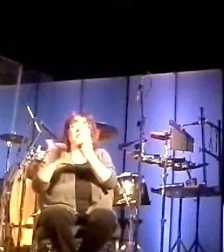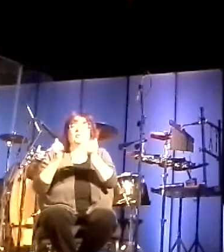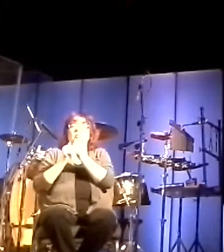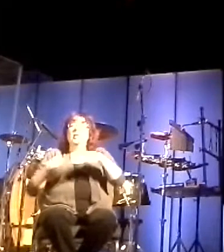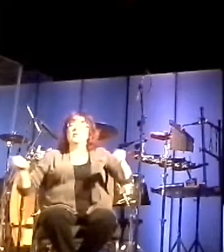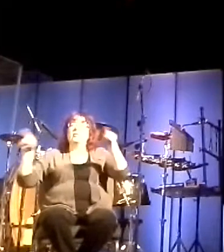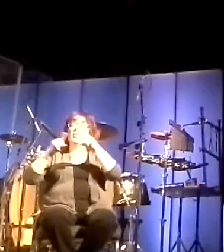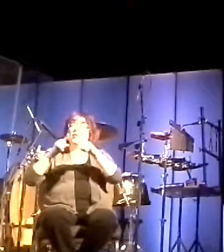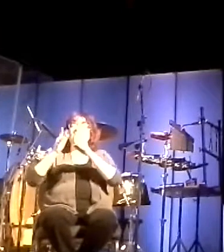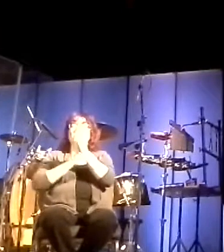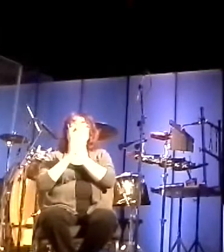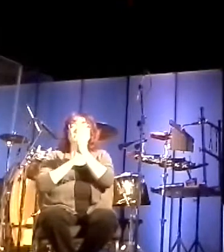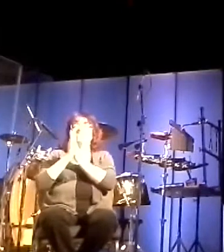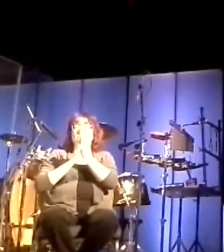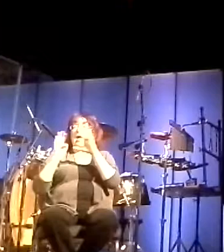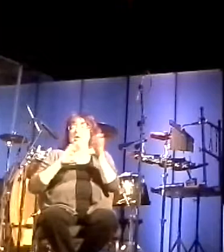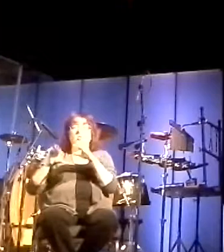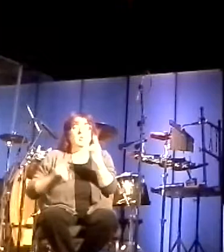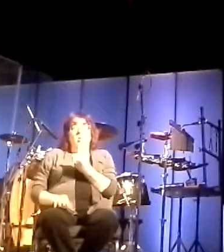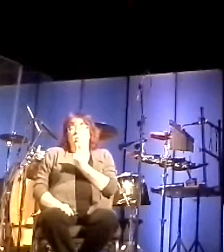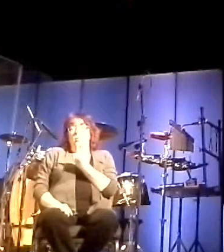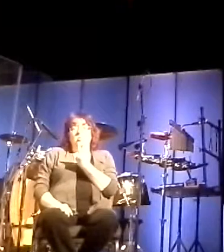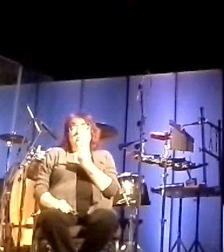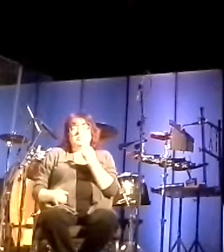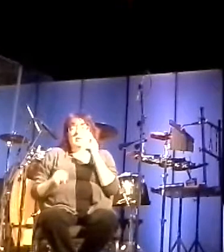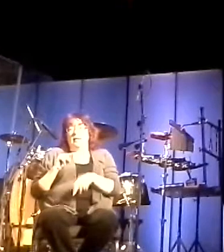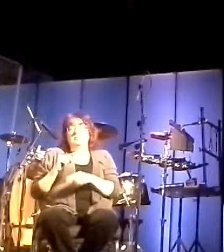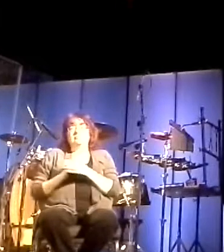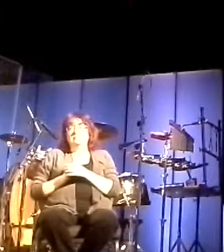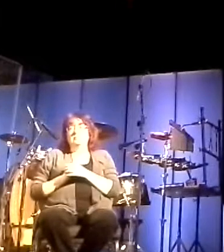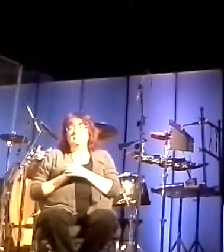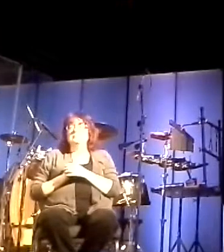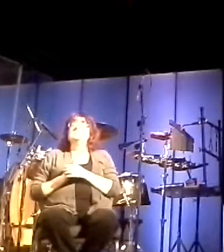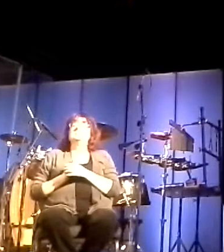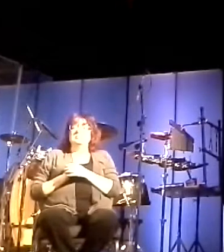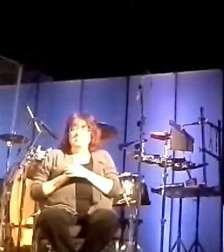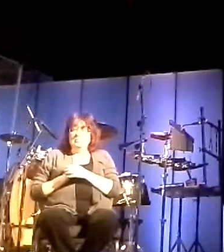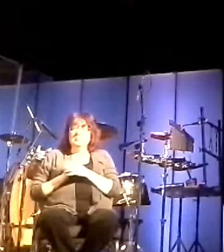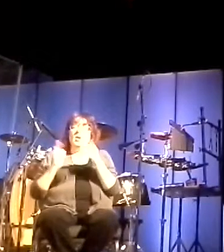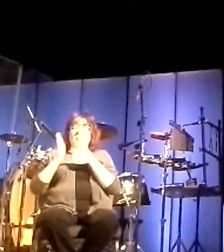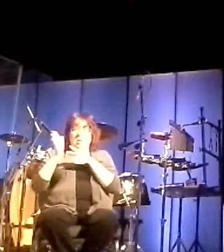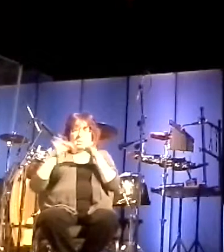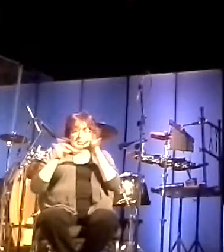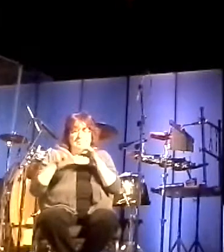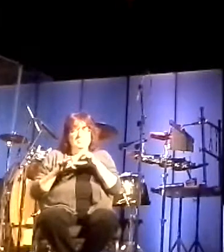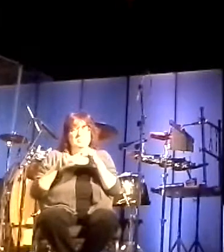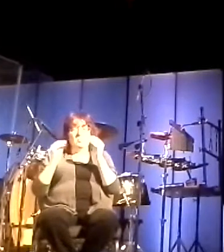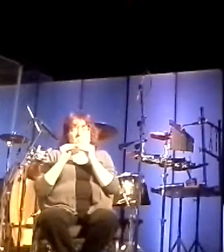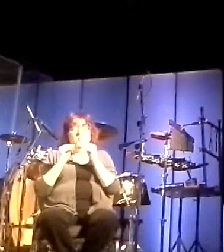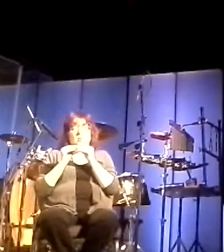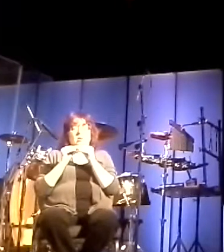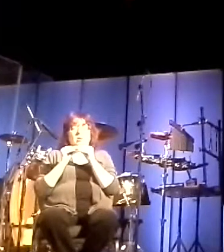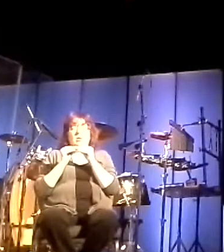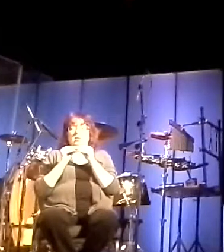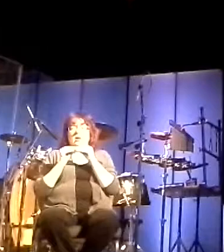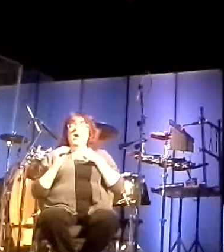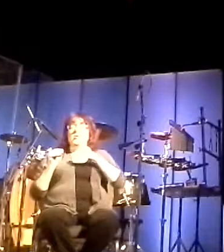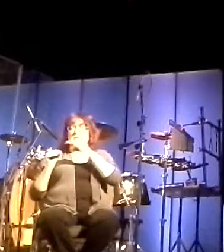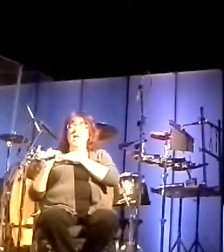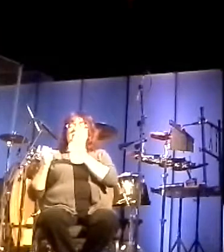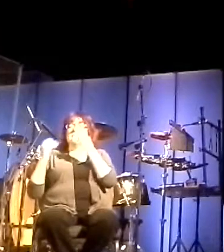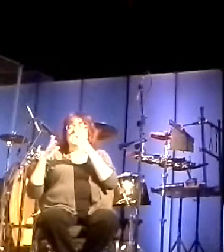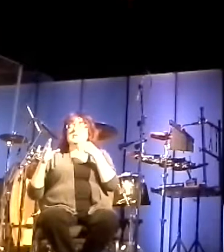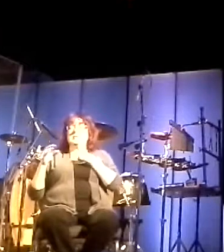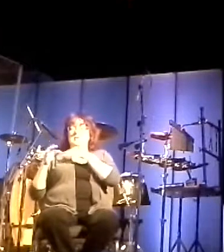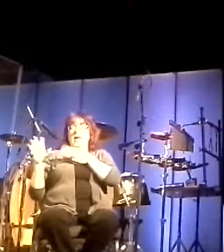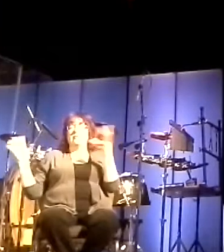you. I cannot do this without you. And here's what Paul goes on and prays. And our whole staff, not our whole staff, a bunch of our